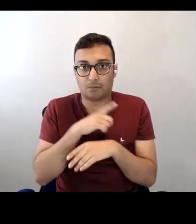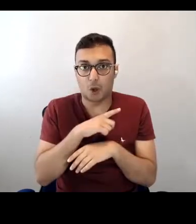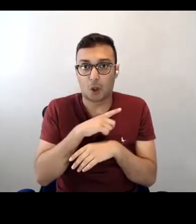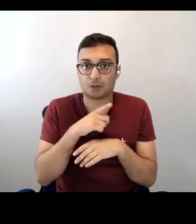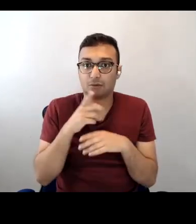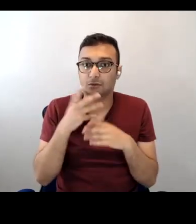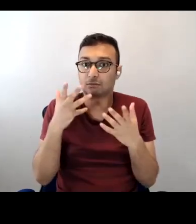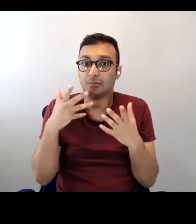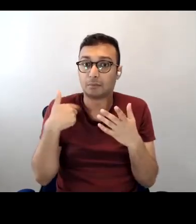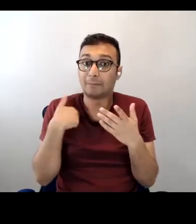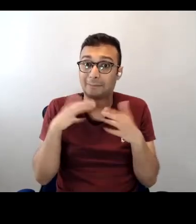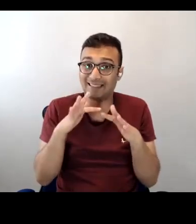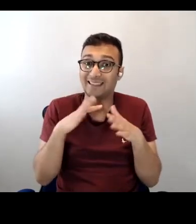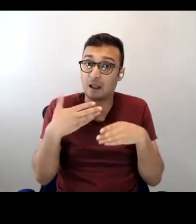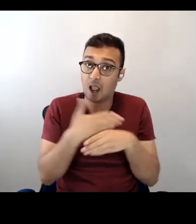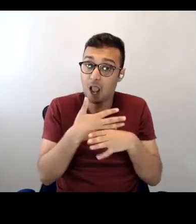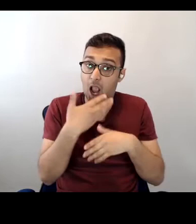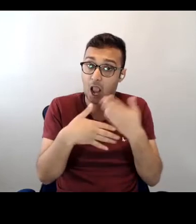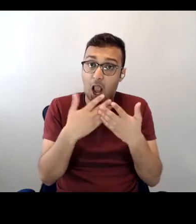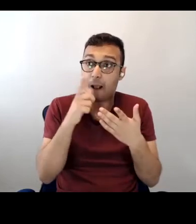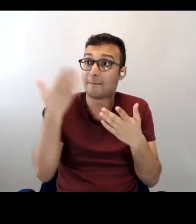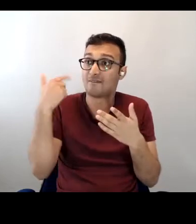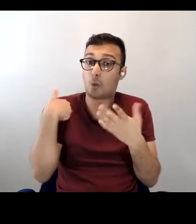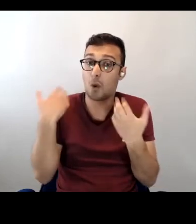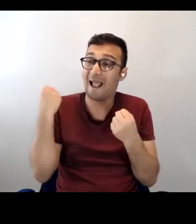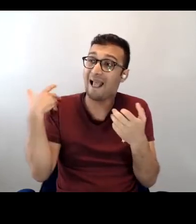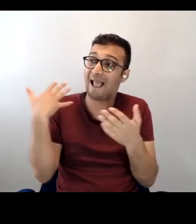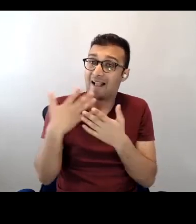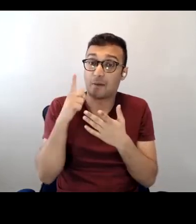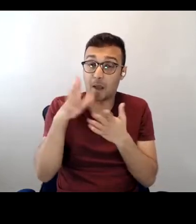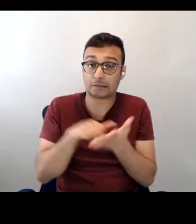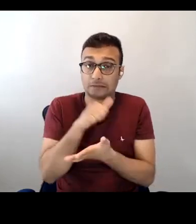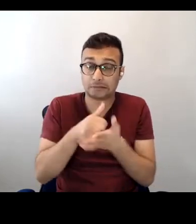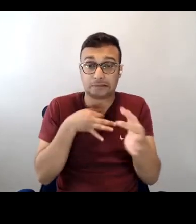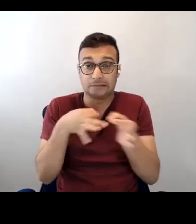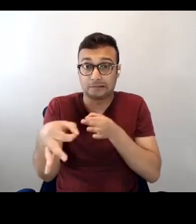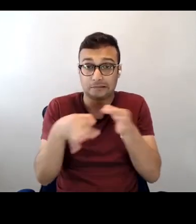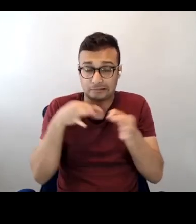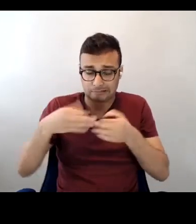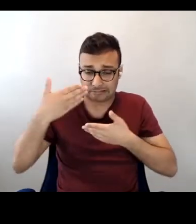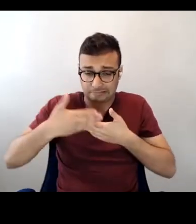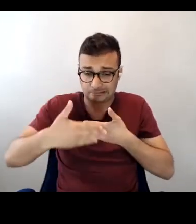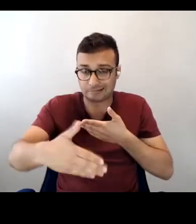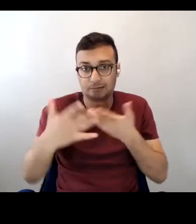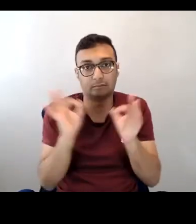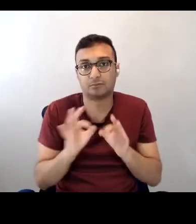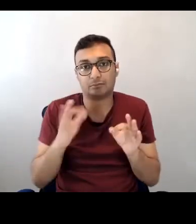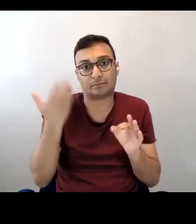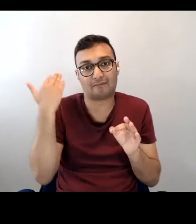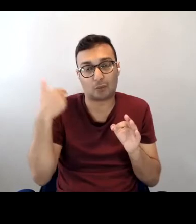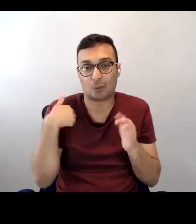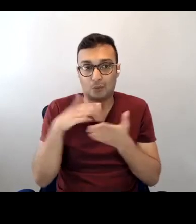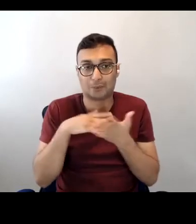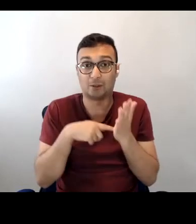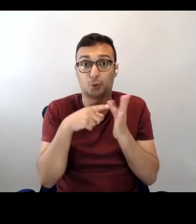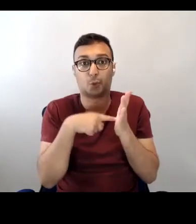and it was not in a systematized way. But the tool helped us, to focus where and when.